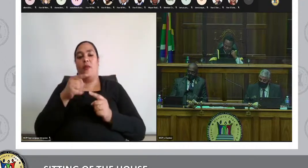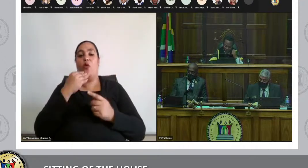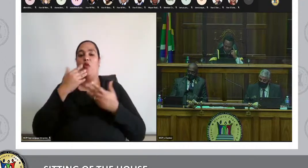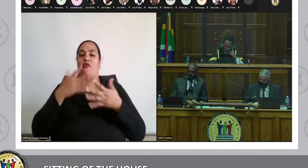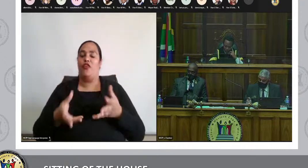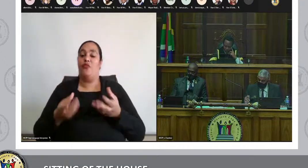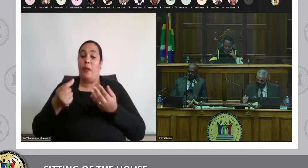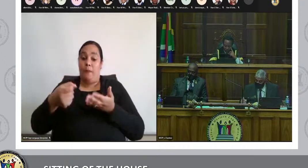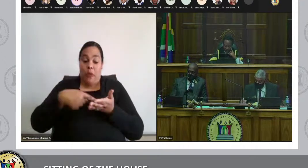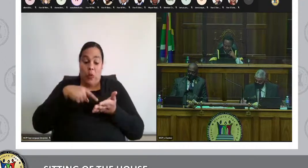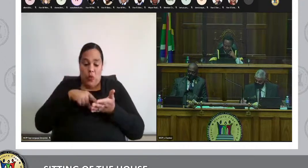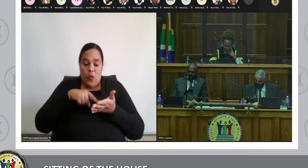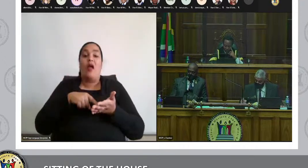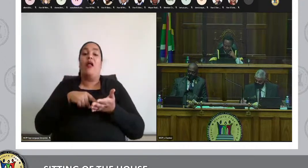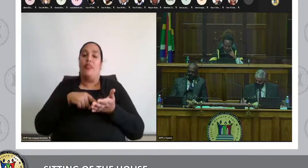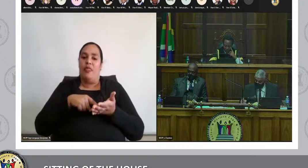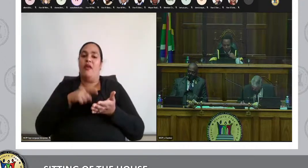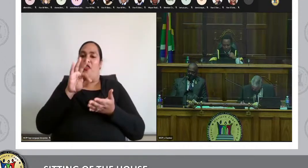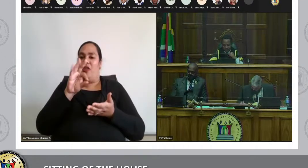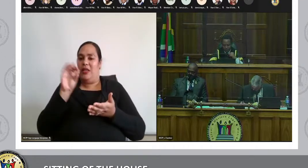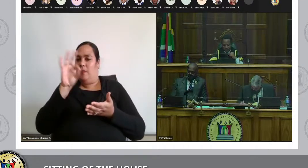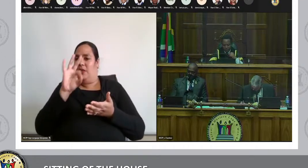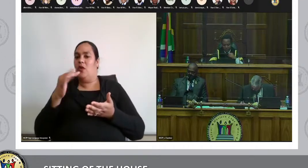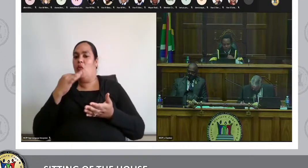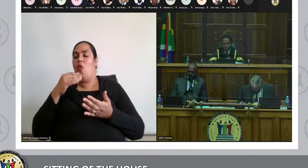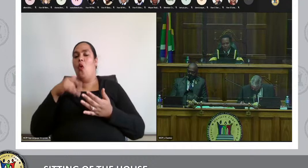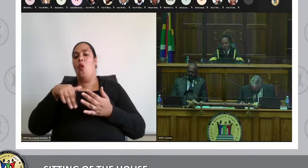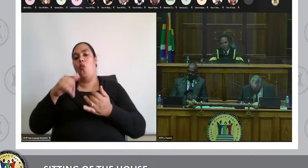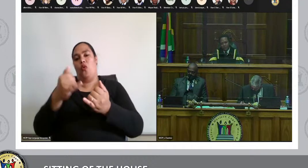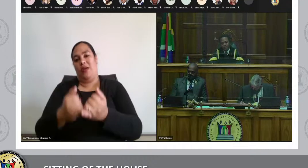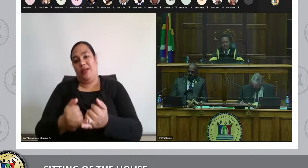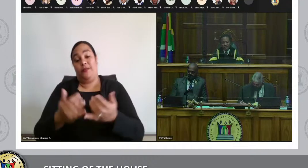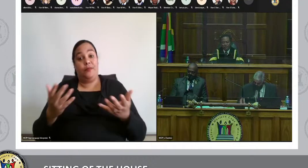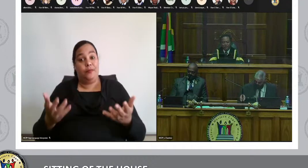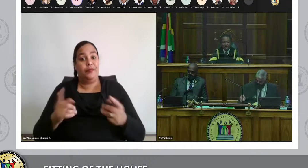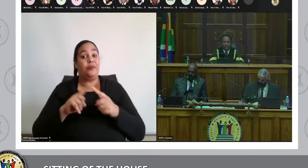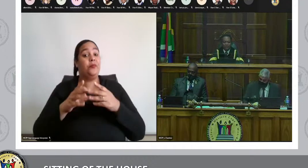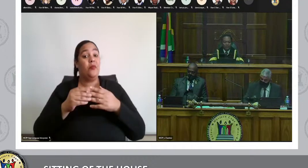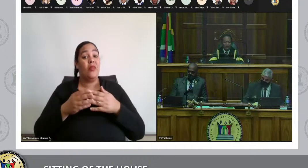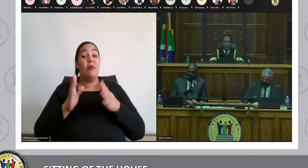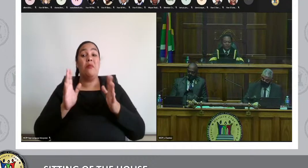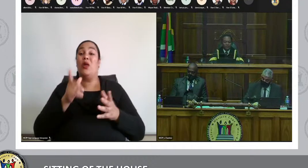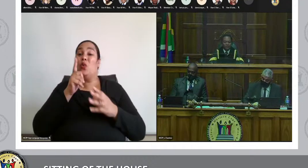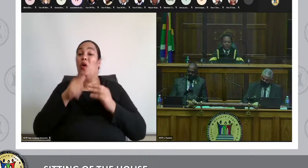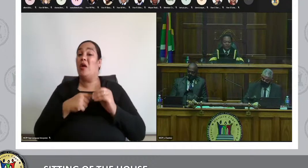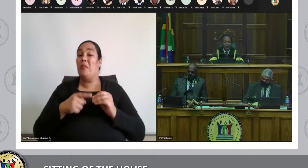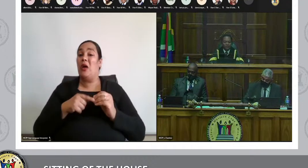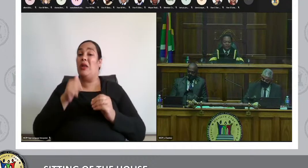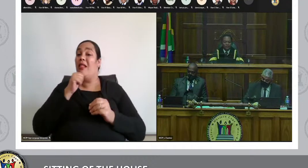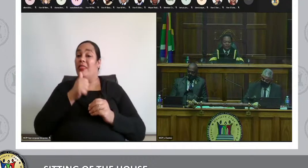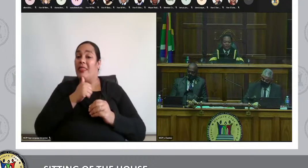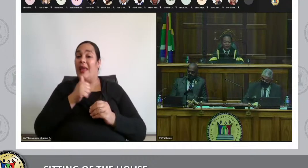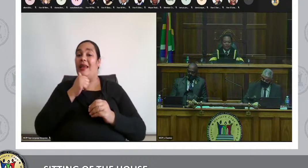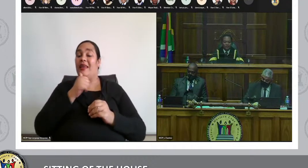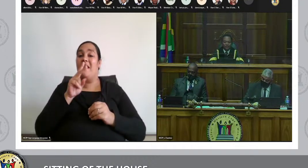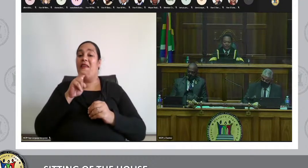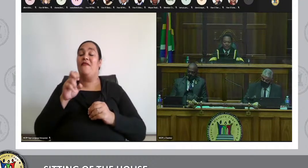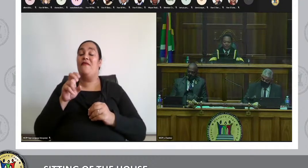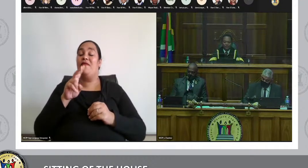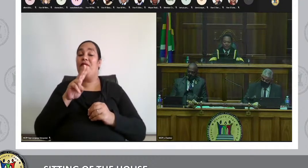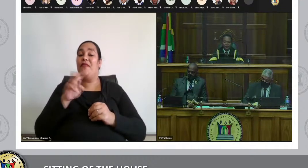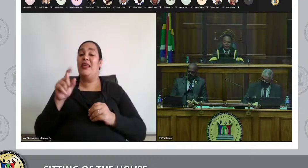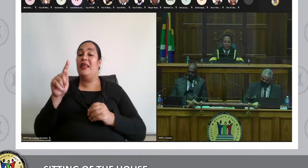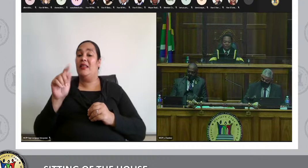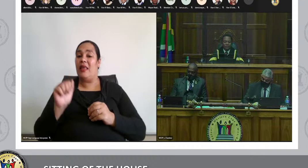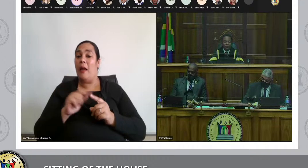SMS, and then they can take 30% who are the walk-ins. The members are talking earlier about Itani Vita. They are forgetting that